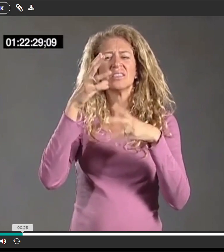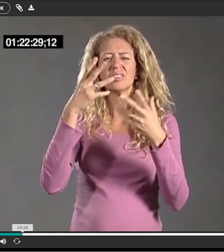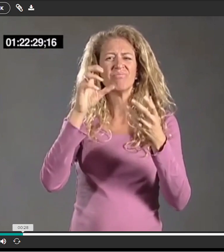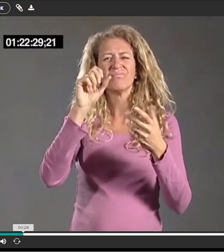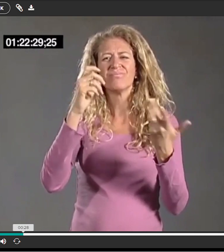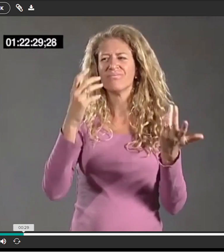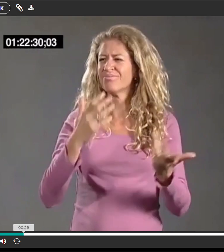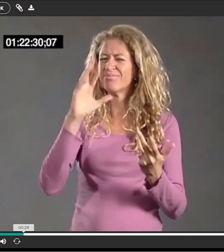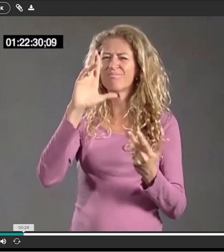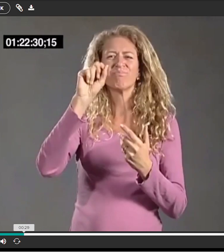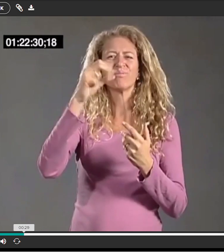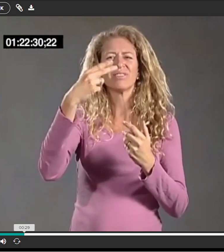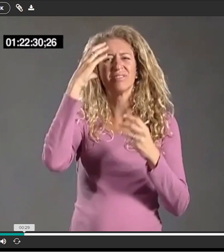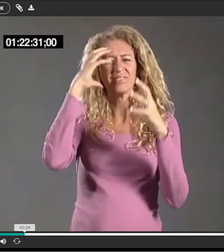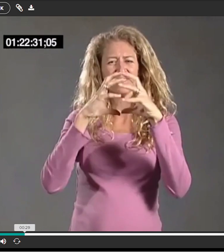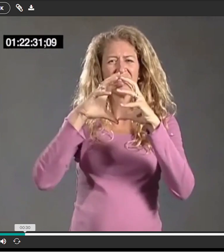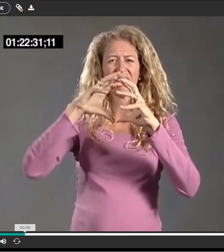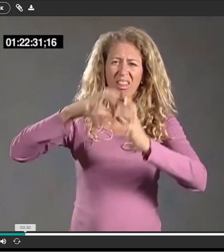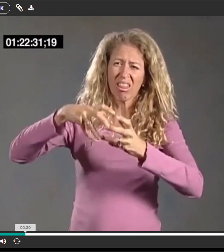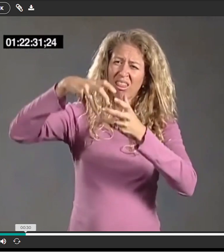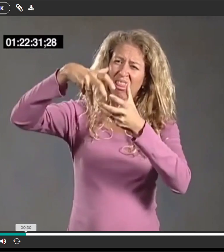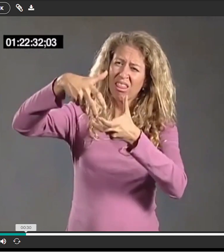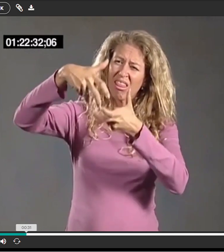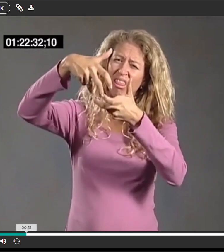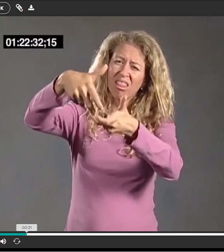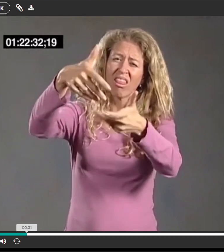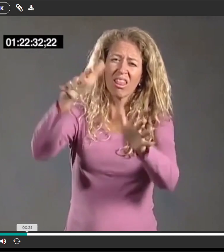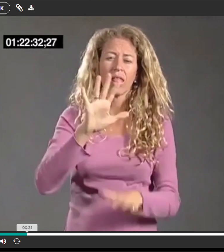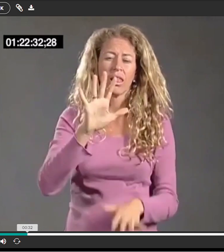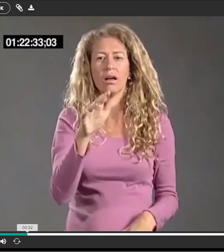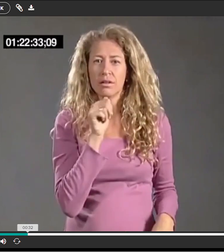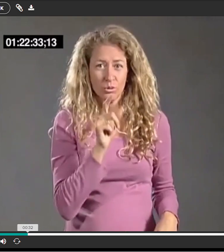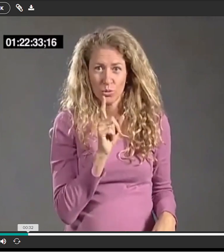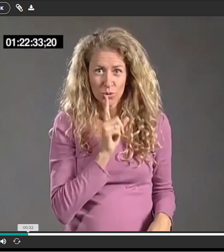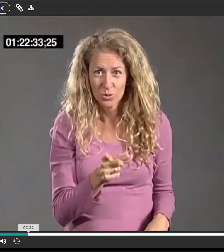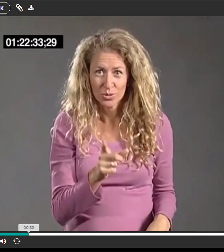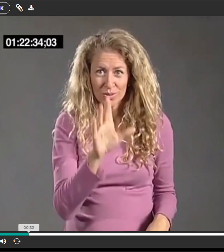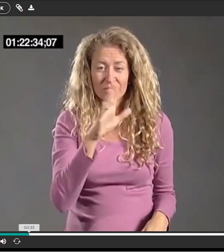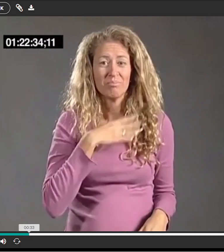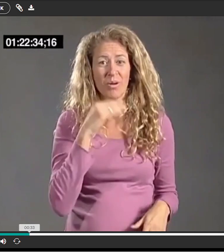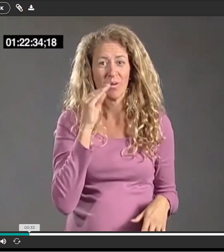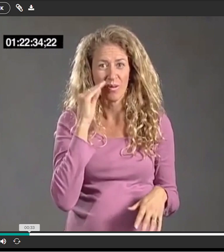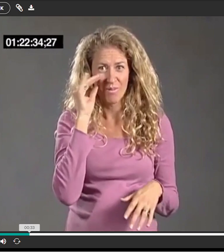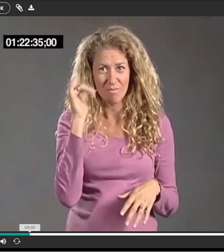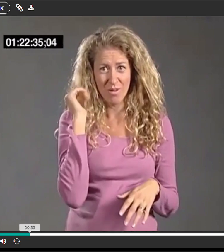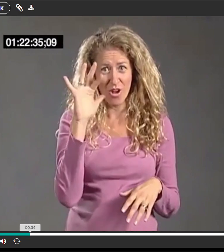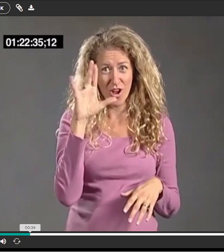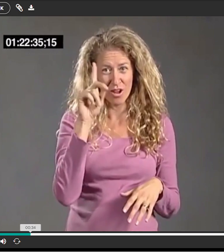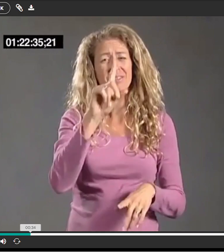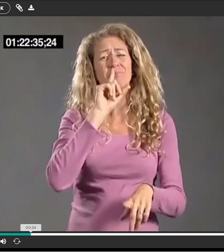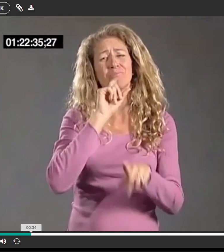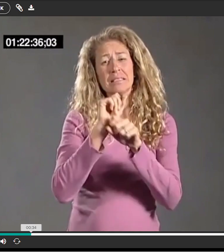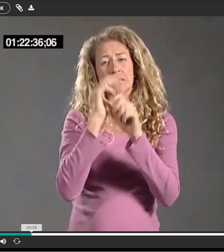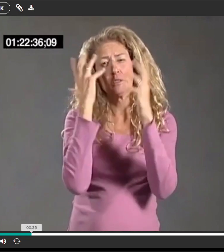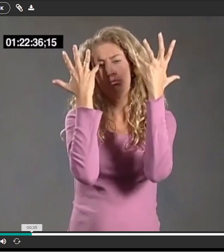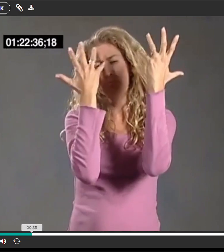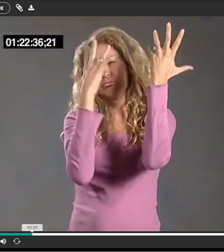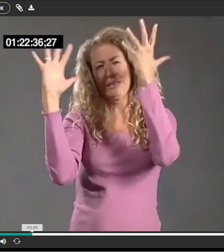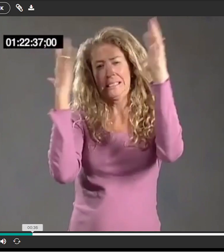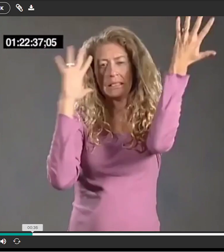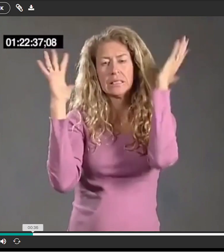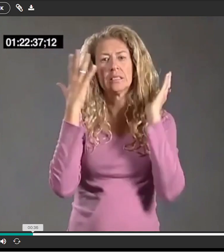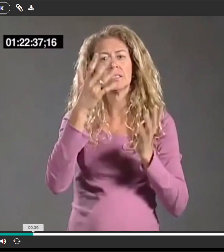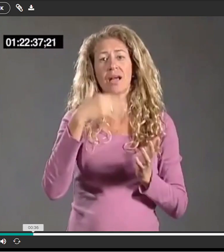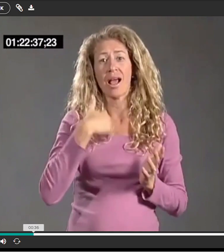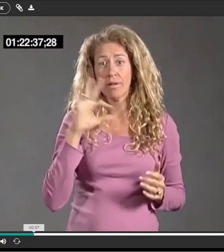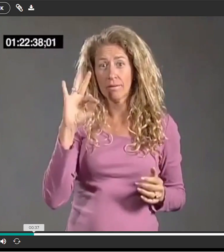flat and dry, full of, those like tumbleweeds that are just rolling across the plains. But that's not true at all. My backyard